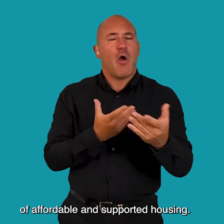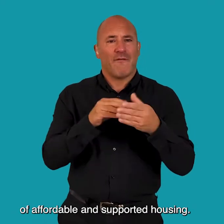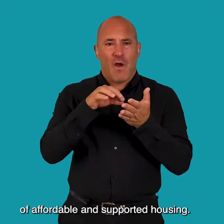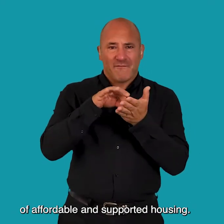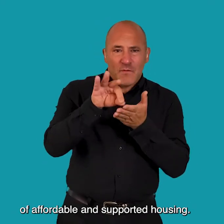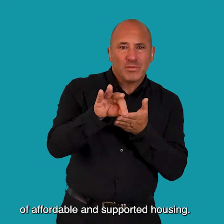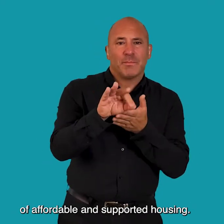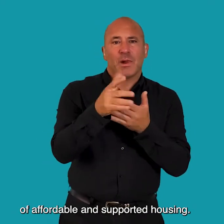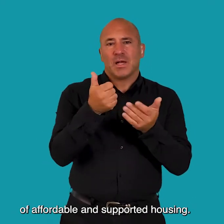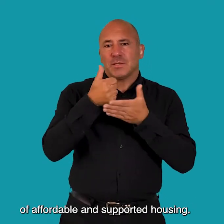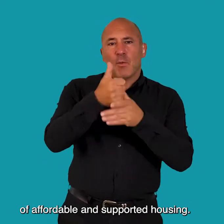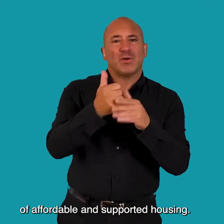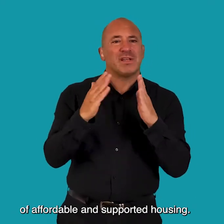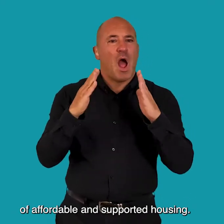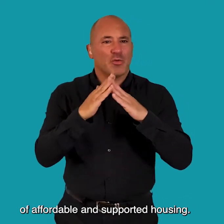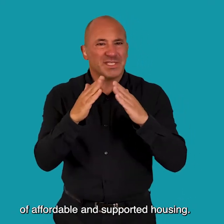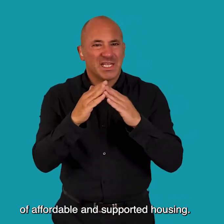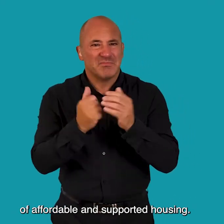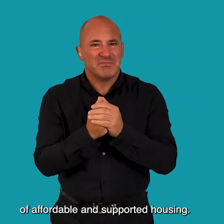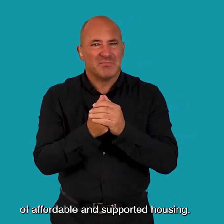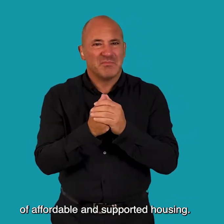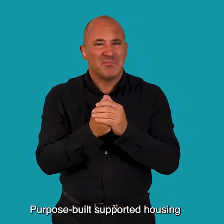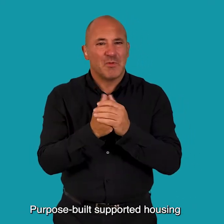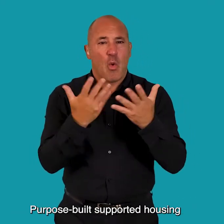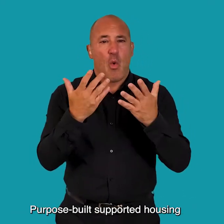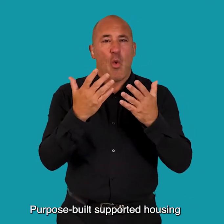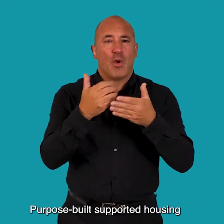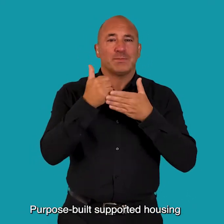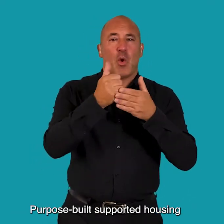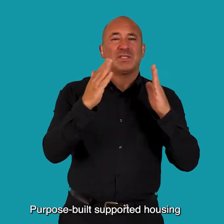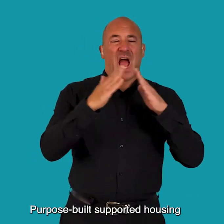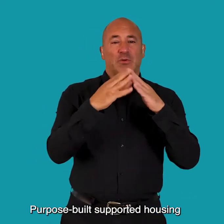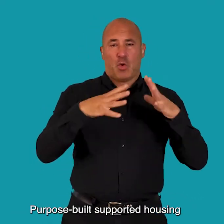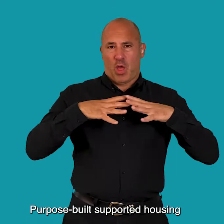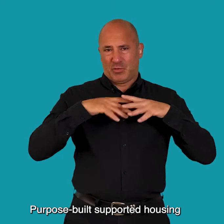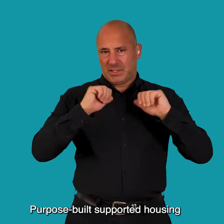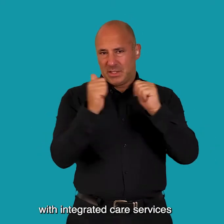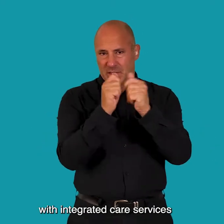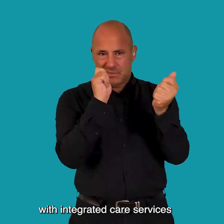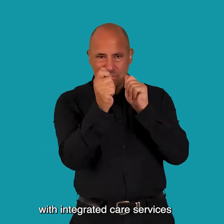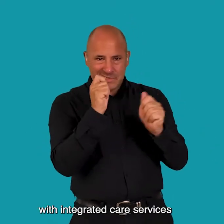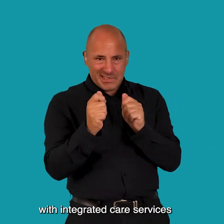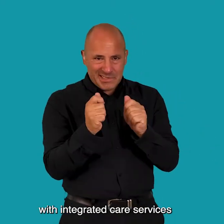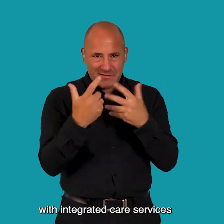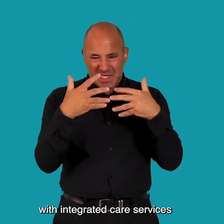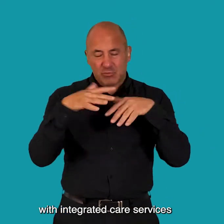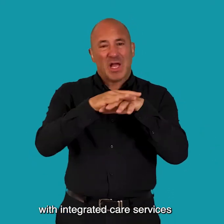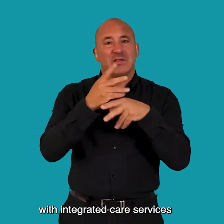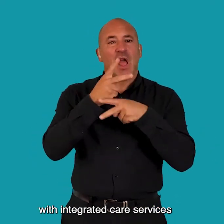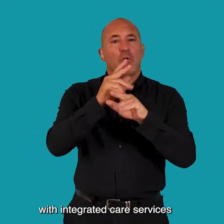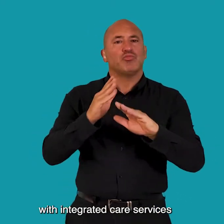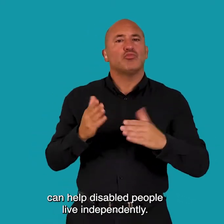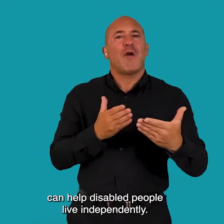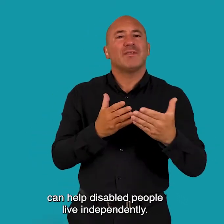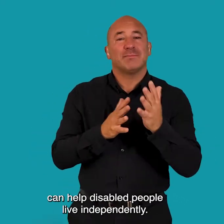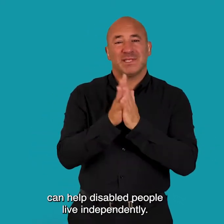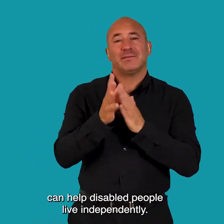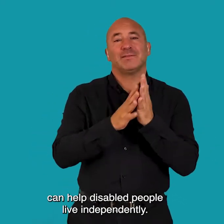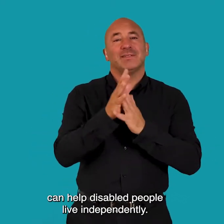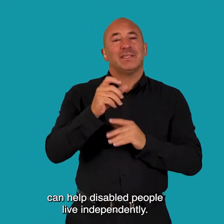affordable and supported housing. Purpose-built supported housing with integrated care services can help disabled people